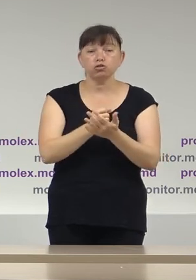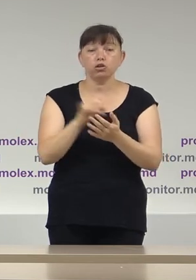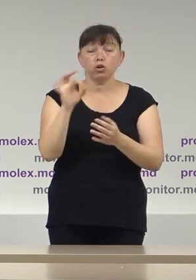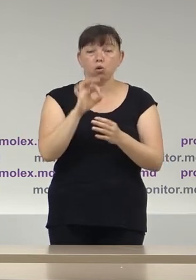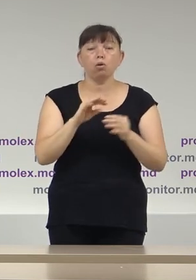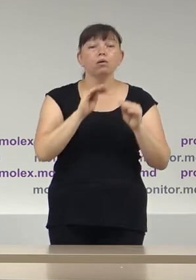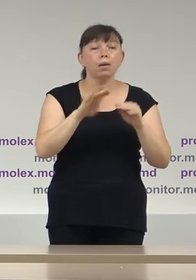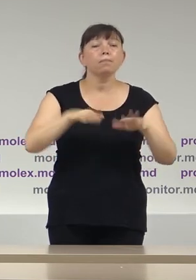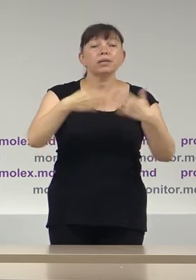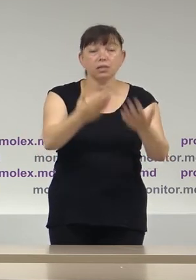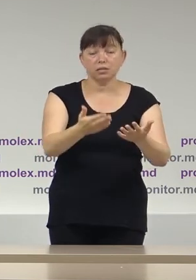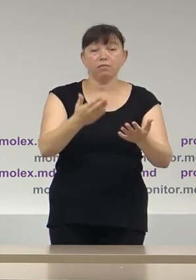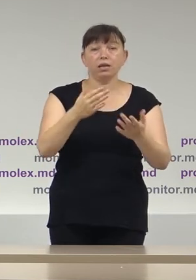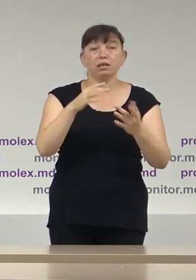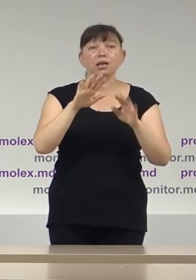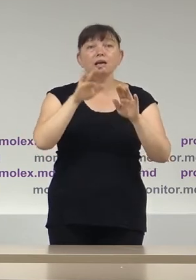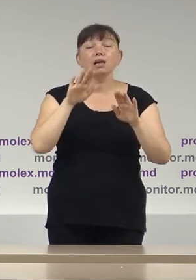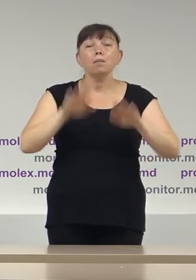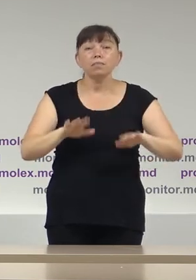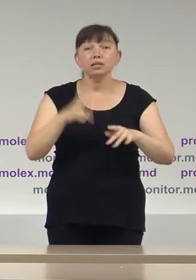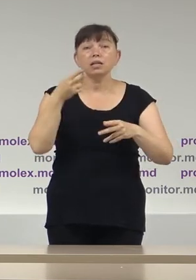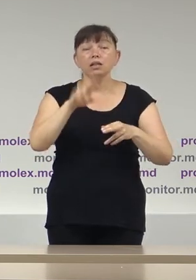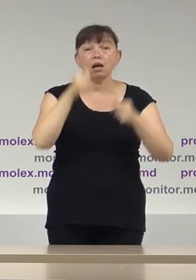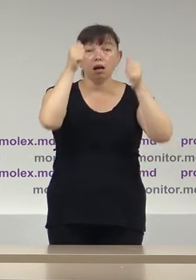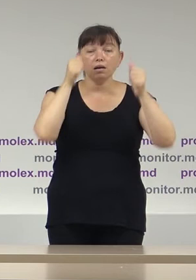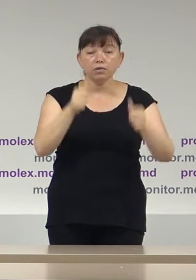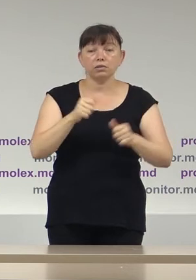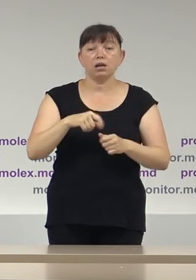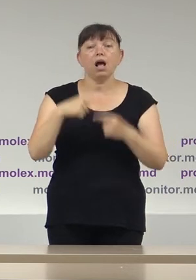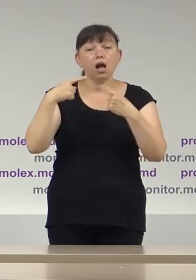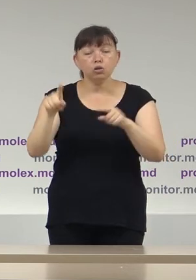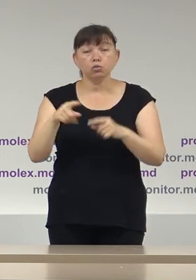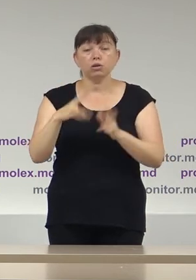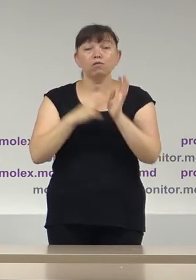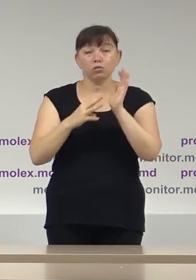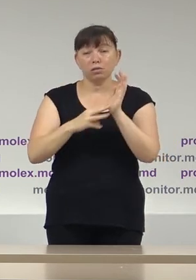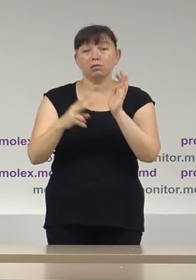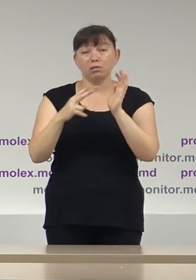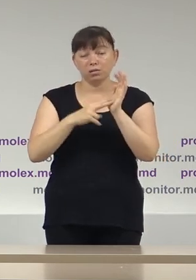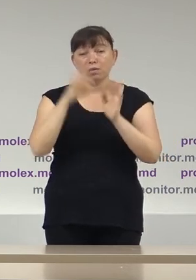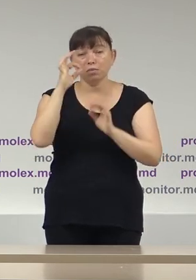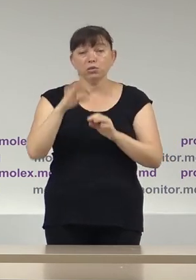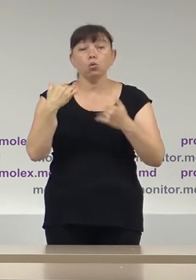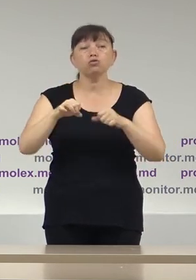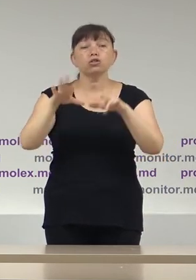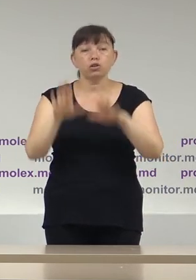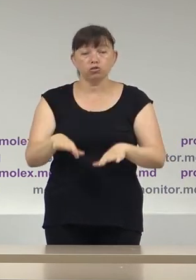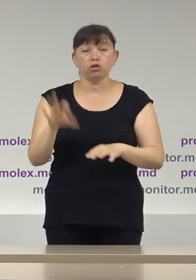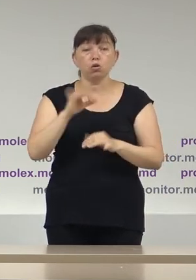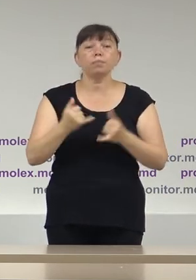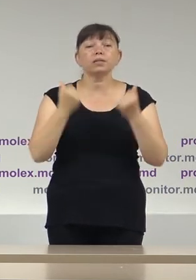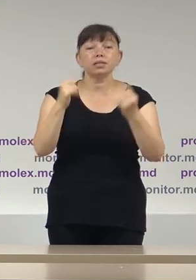meaning 89% of the visited one, passed a decision on venues for electoral posts,